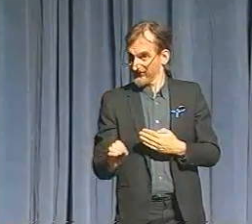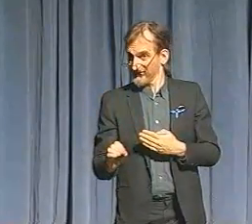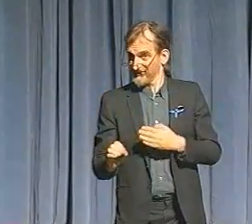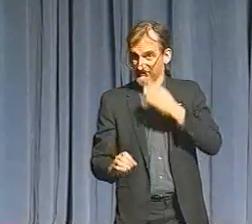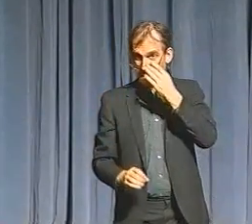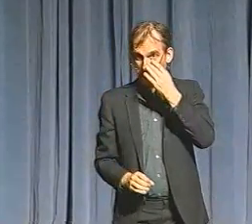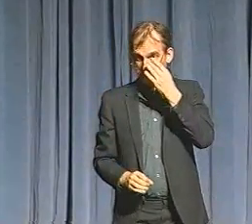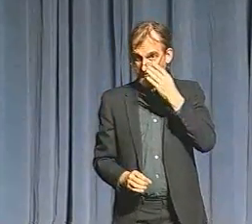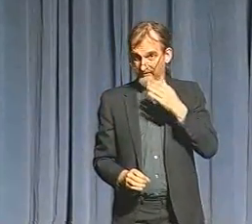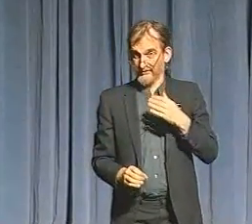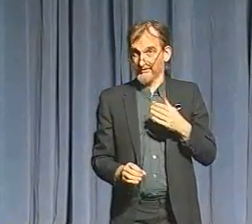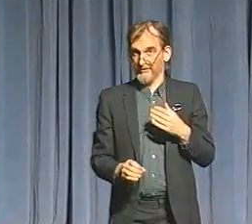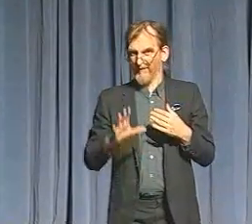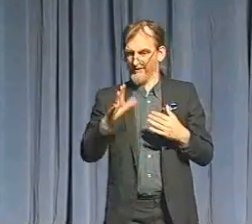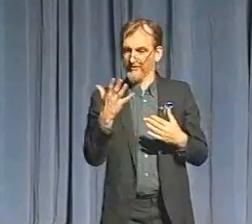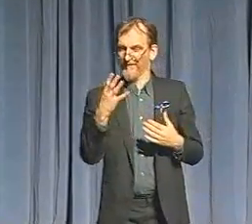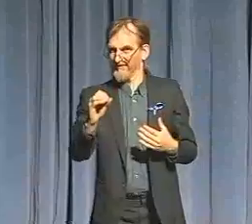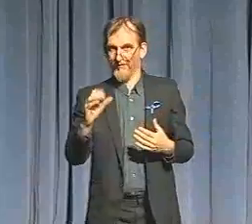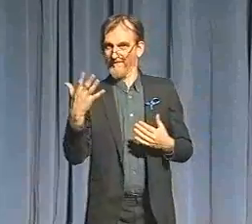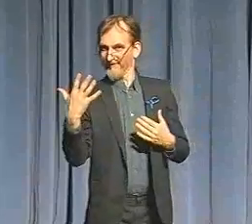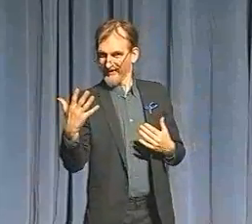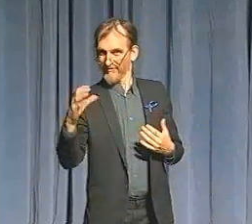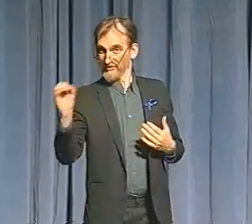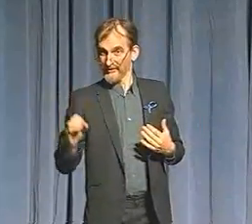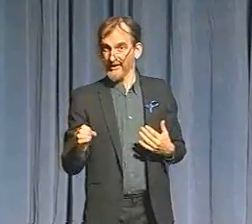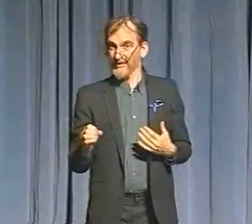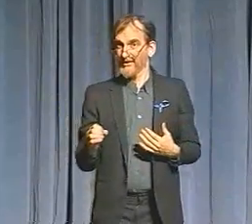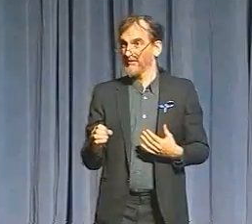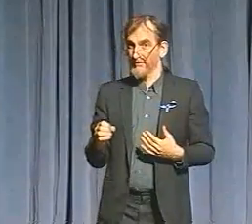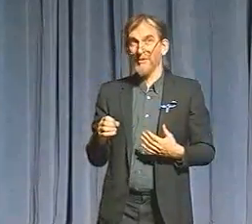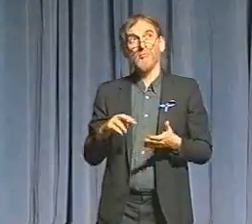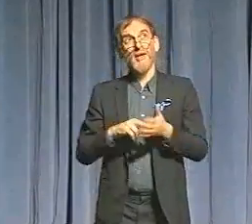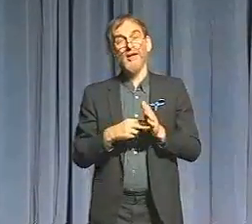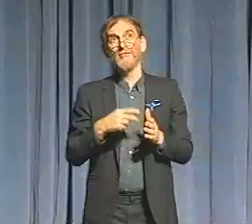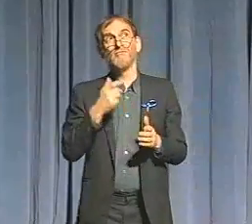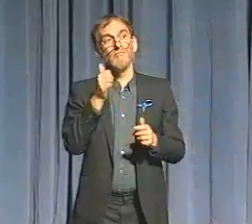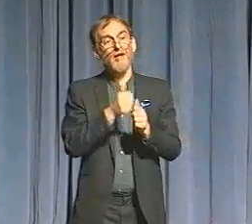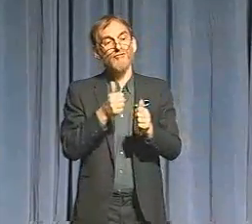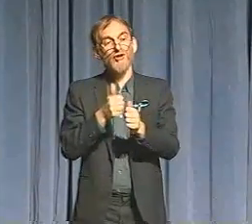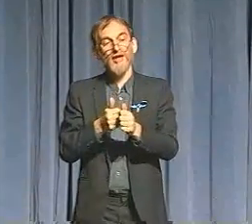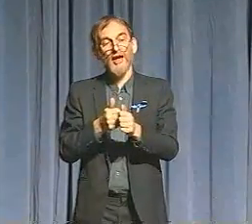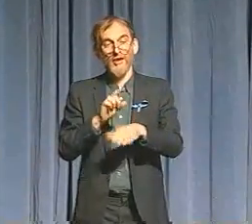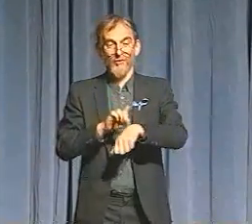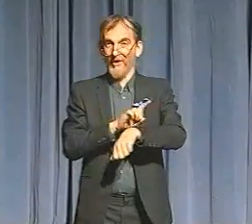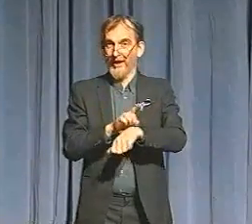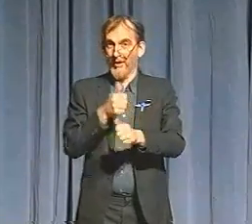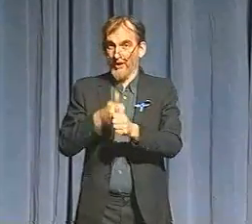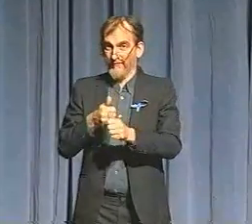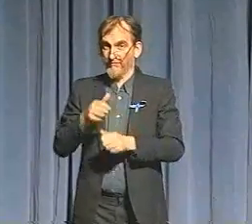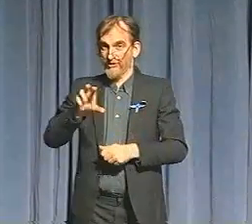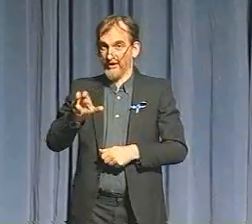people need to be represented in 50% of the programming. Well, no, not 50%, 5%.